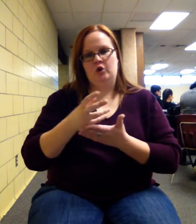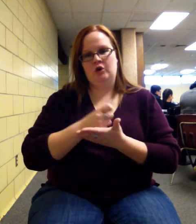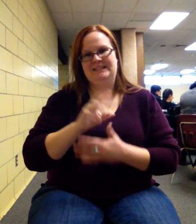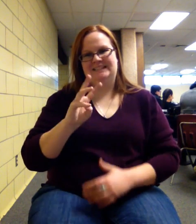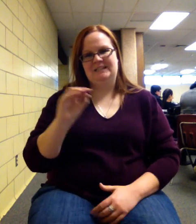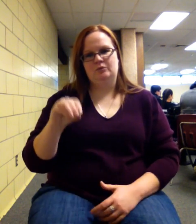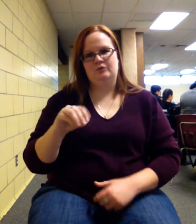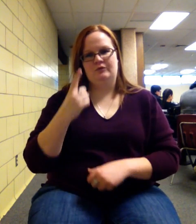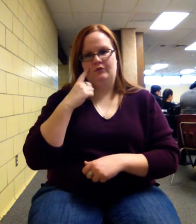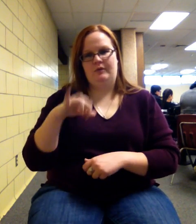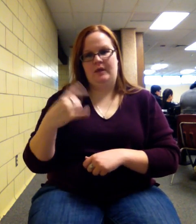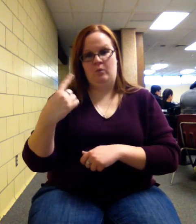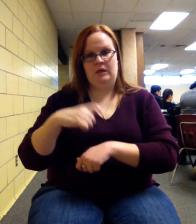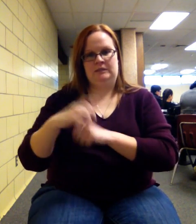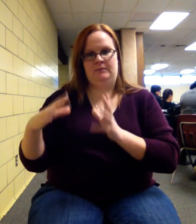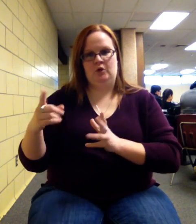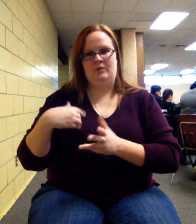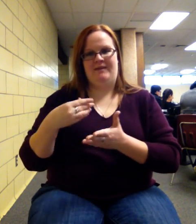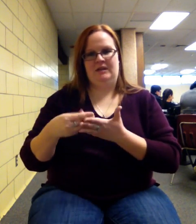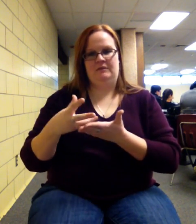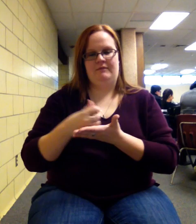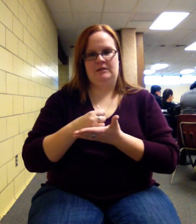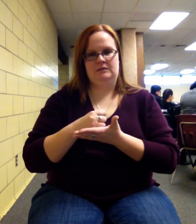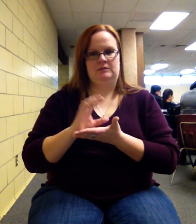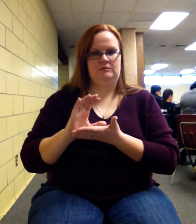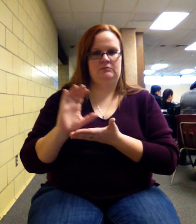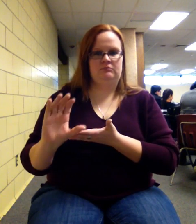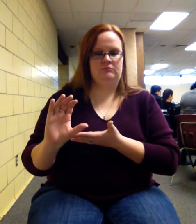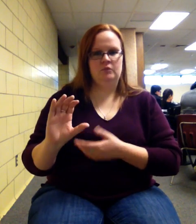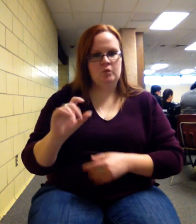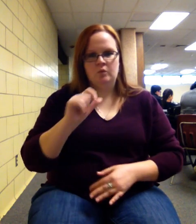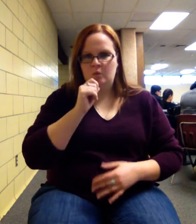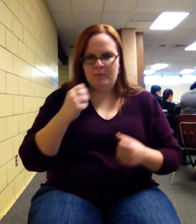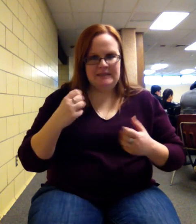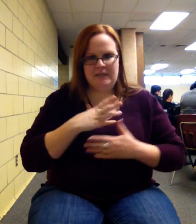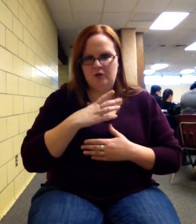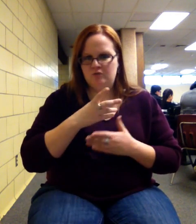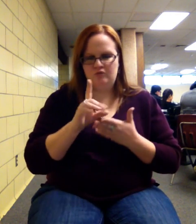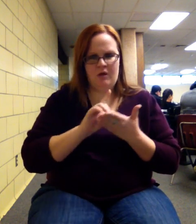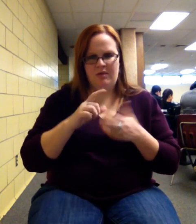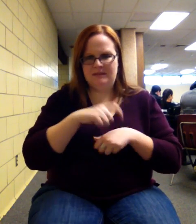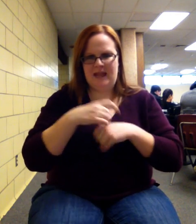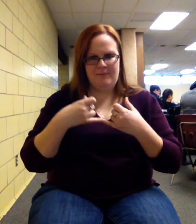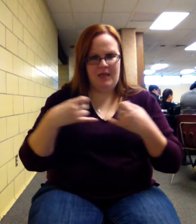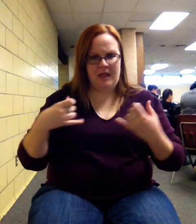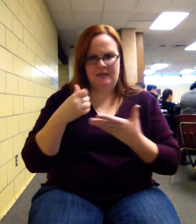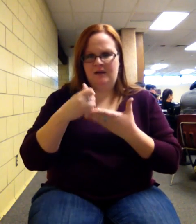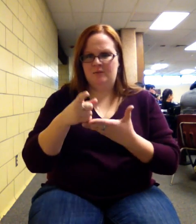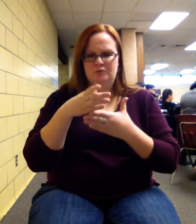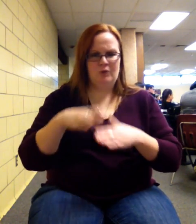invested. So I tell students, don't be afraid to draw a timeline if you need to. Sometimes that helps you break it down and helps you